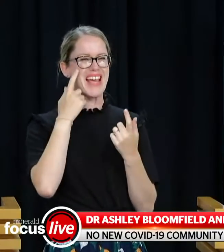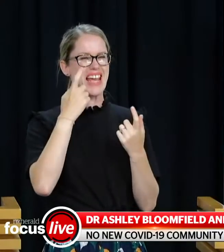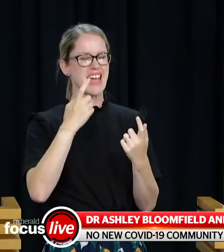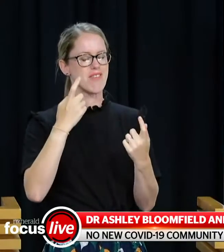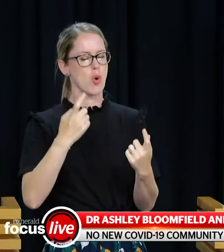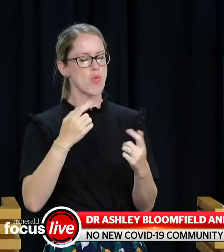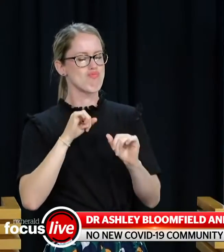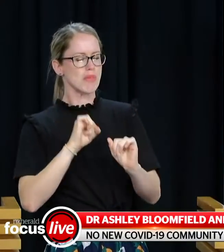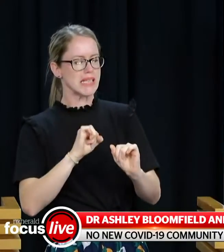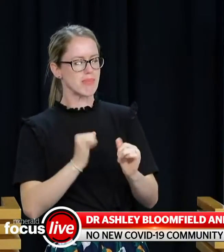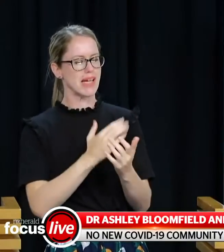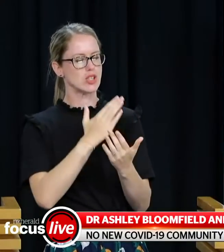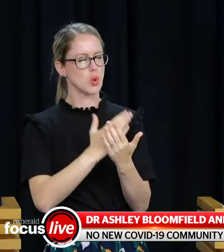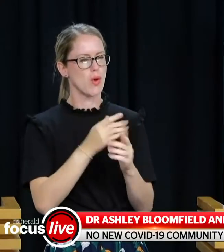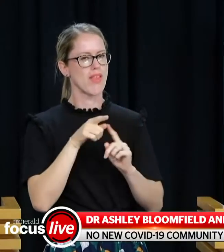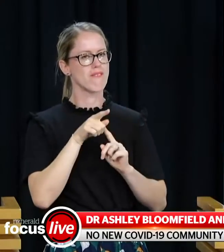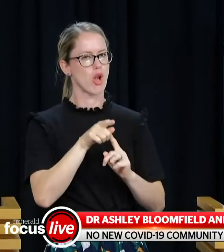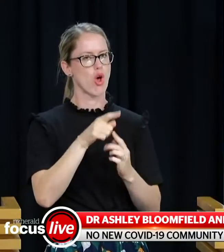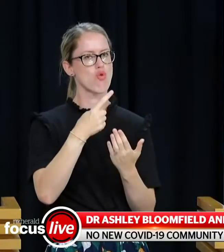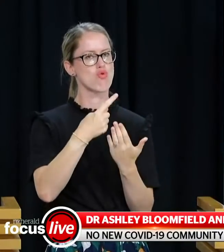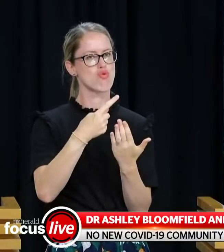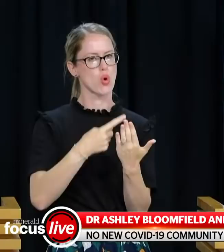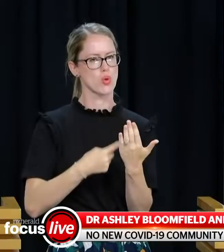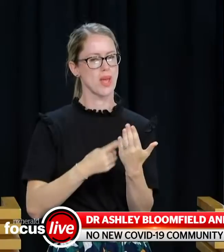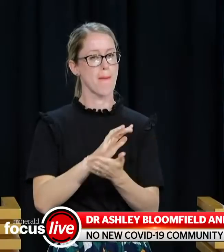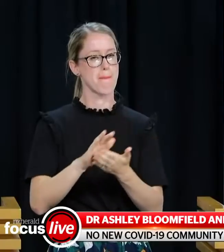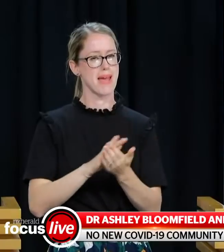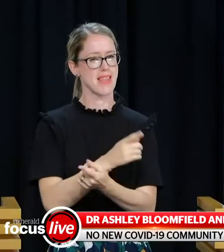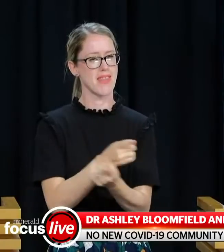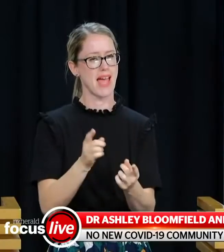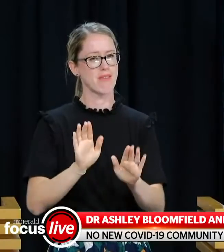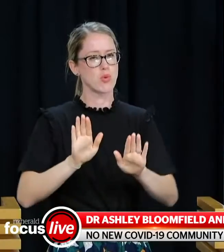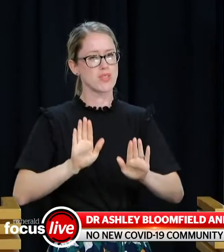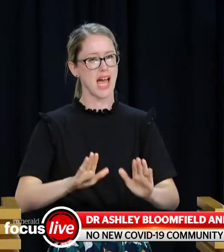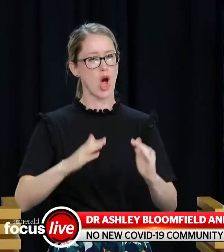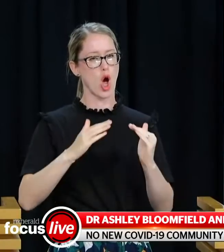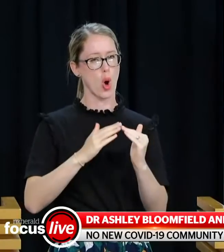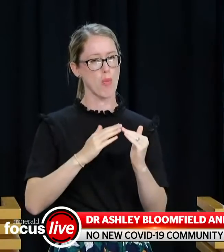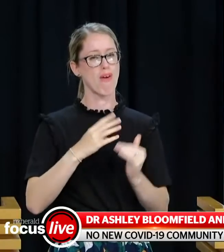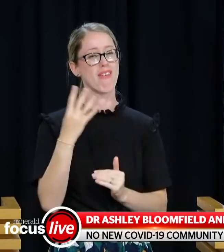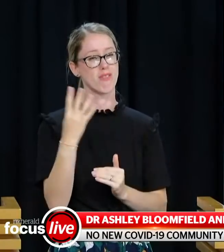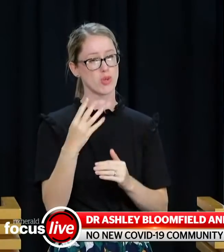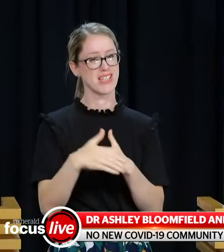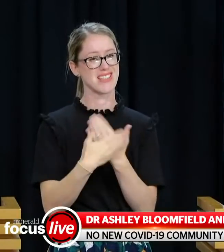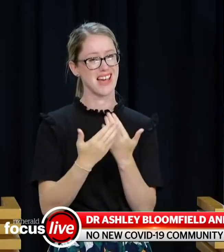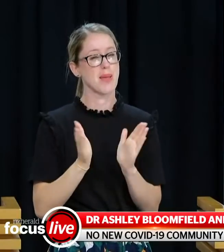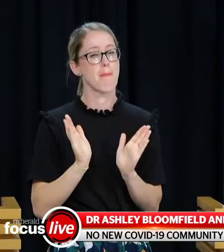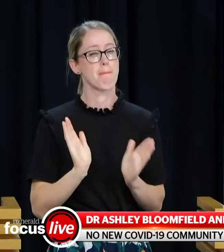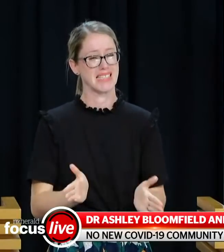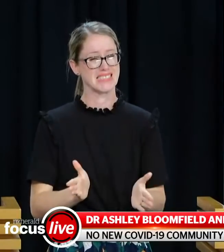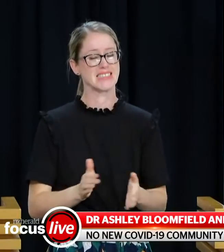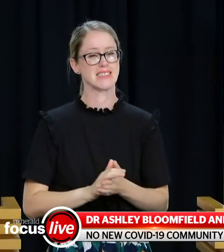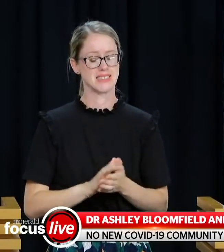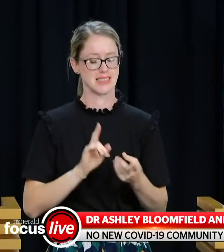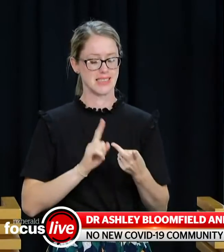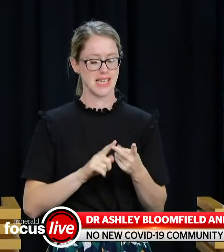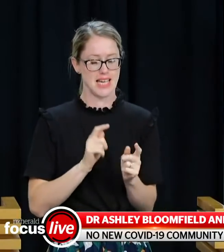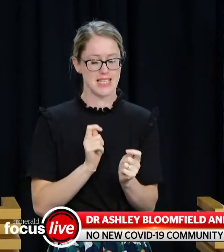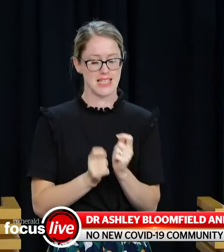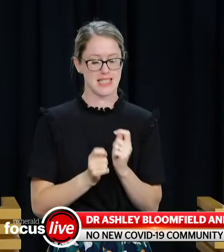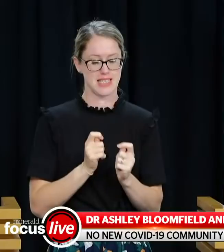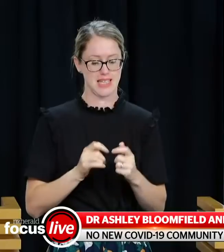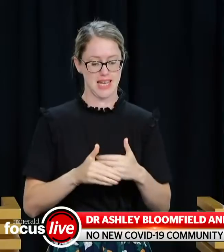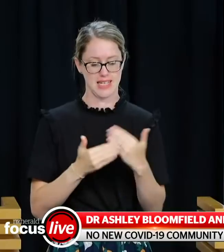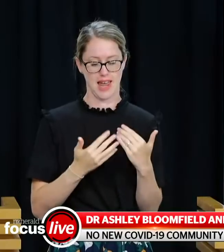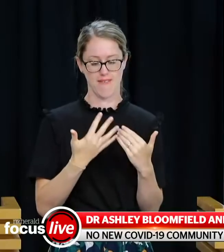as if they were close contacts. So they will be required to stay at home for the full 14-day period and be tested at